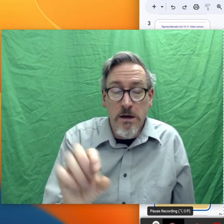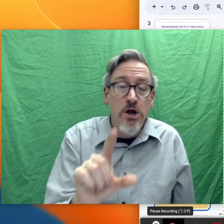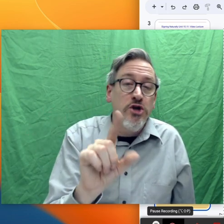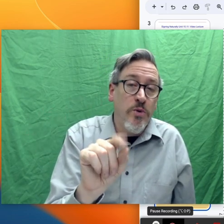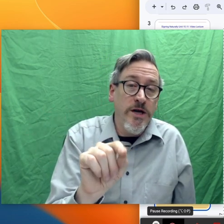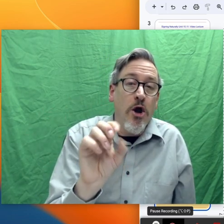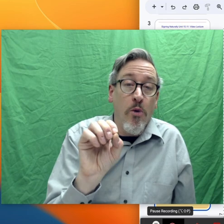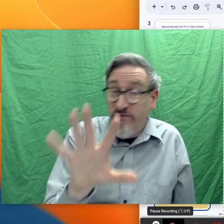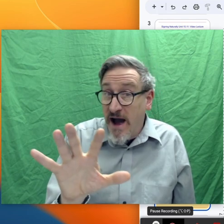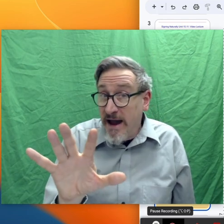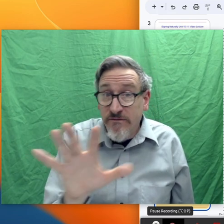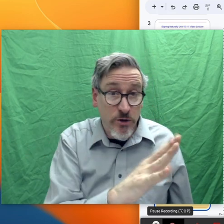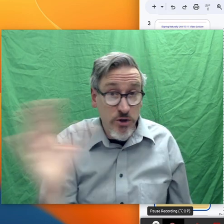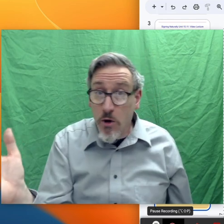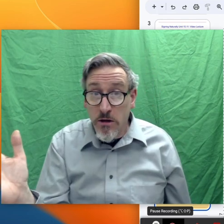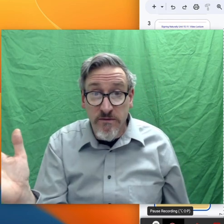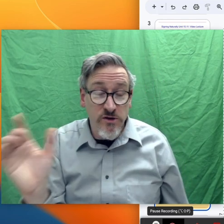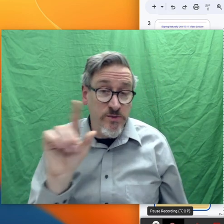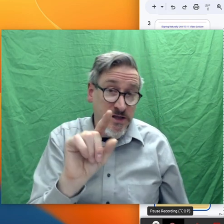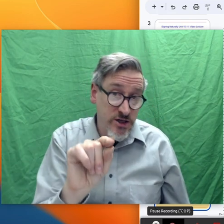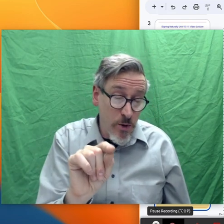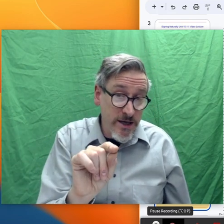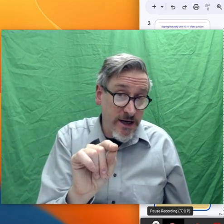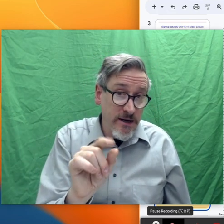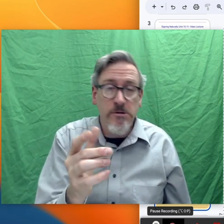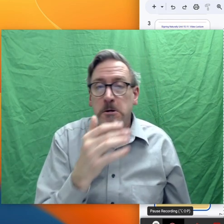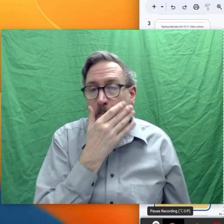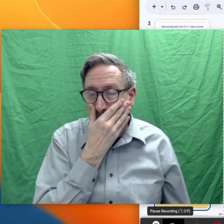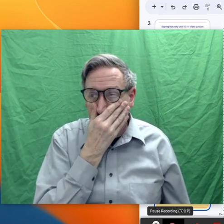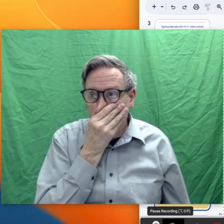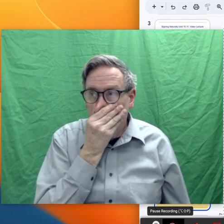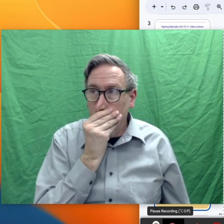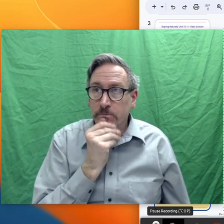2009, 2005. You can do all of those with the 20.